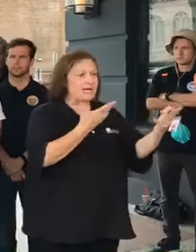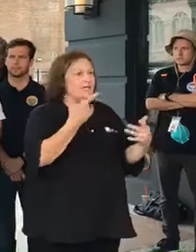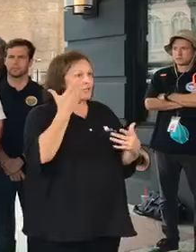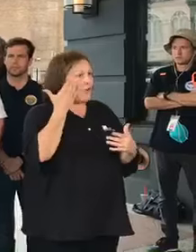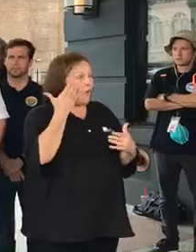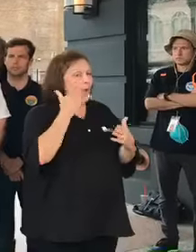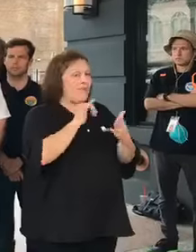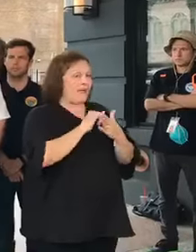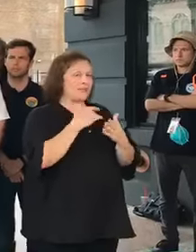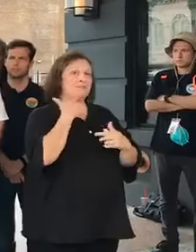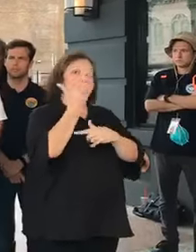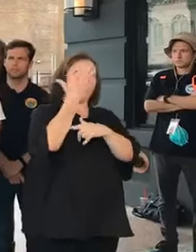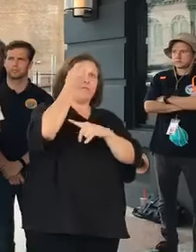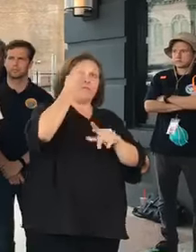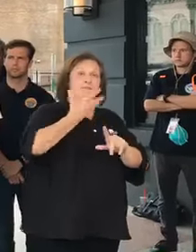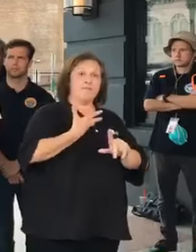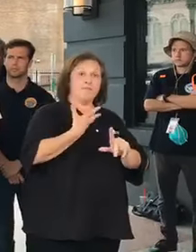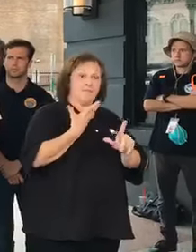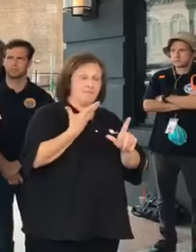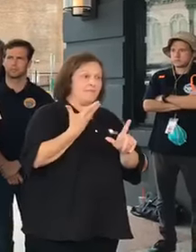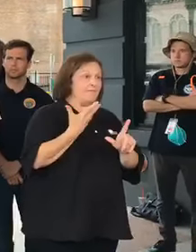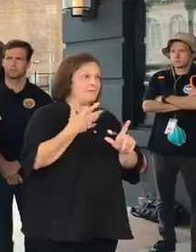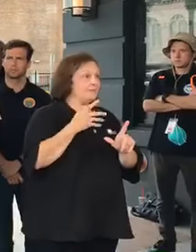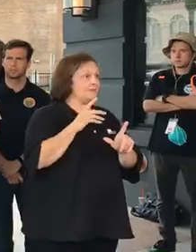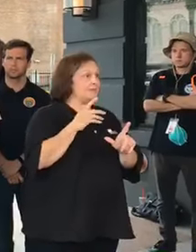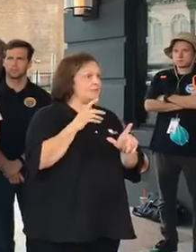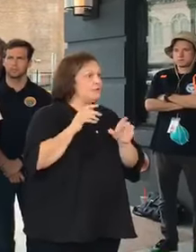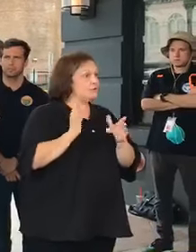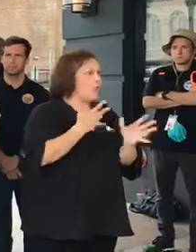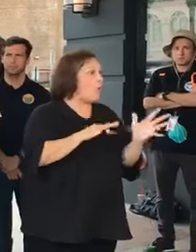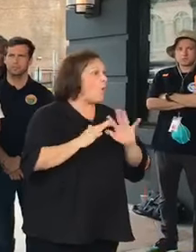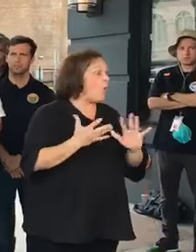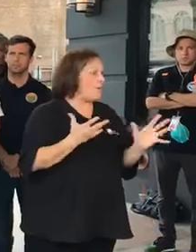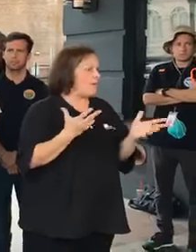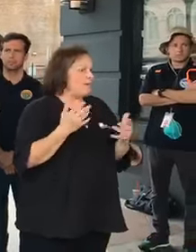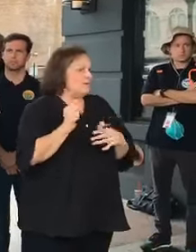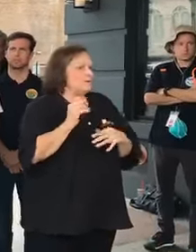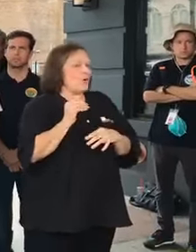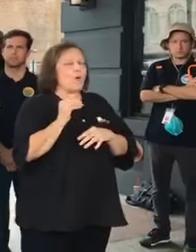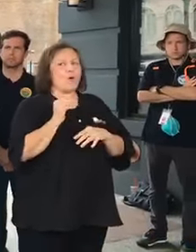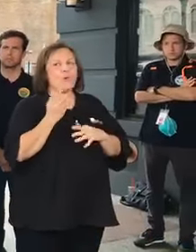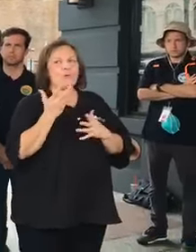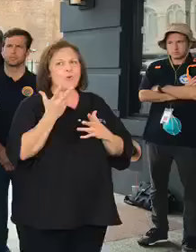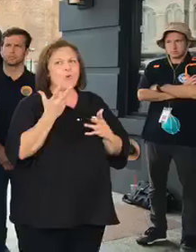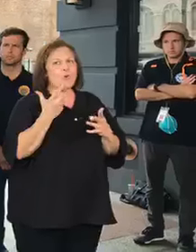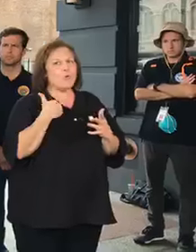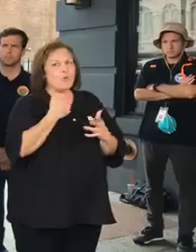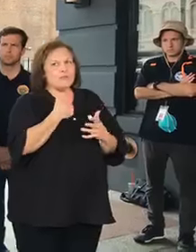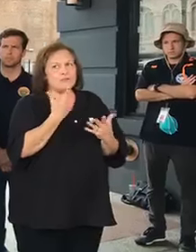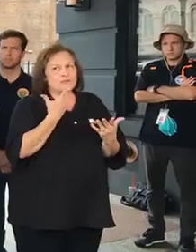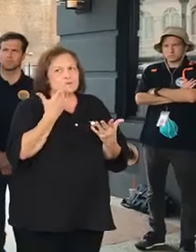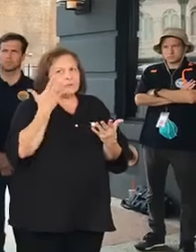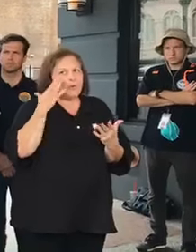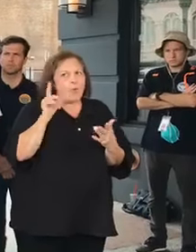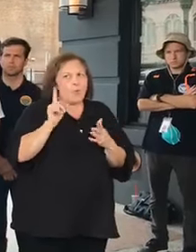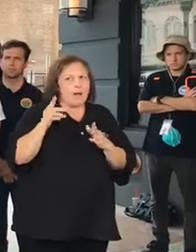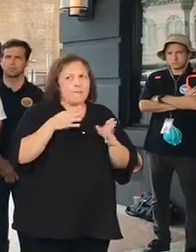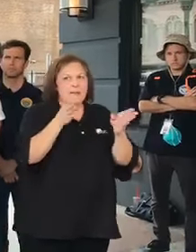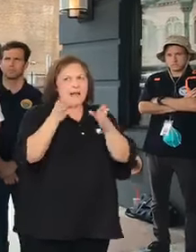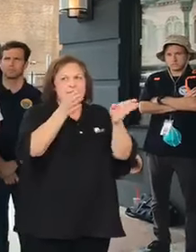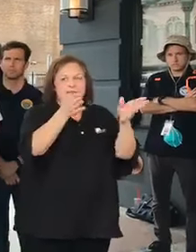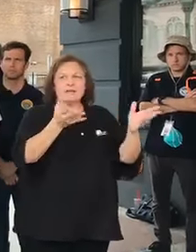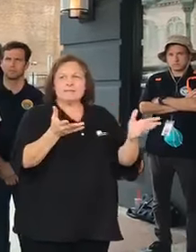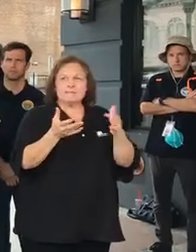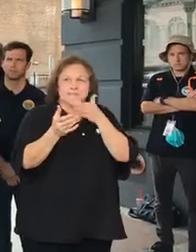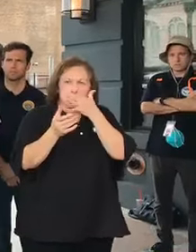storm, just this morning, that storm wasn't where it is right now, obviously, in development and location and projected path. And sorry for the graphic nature of